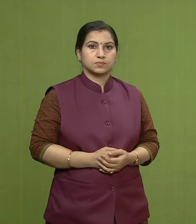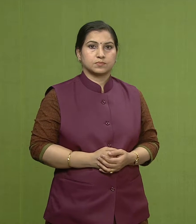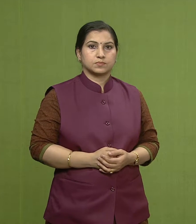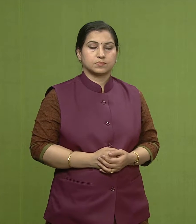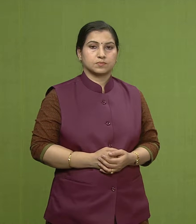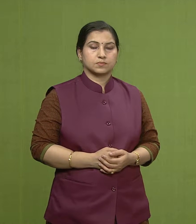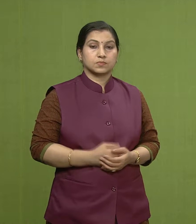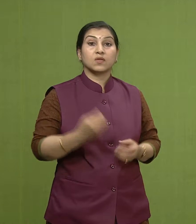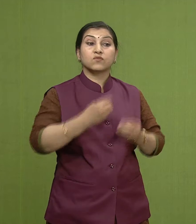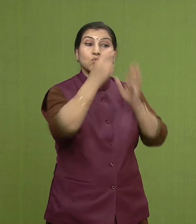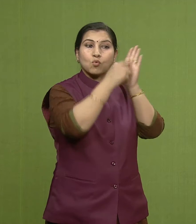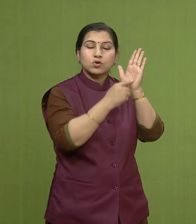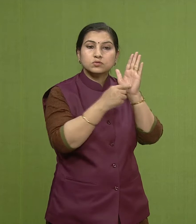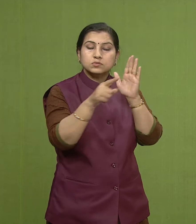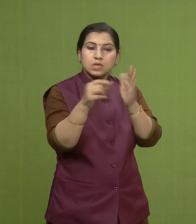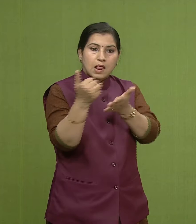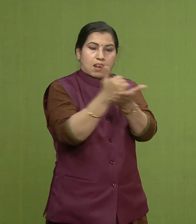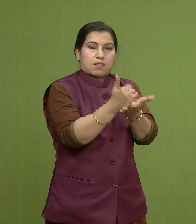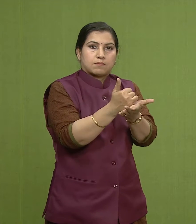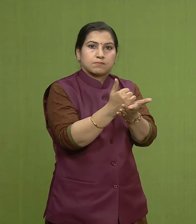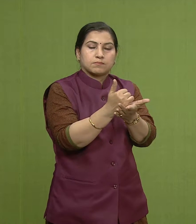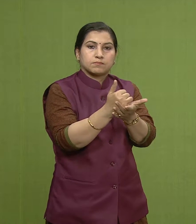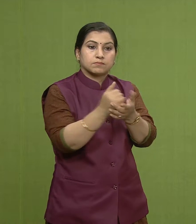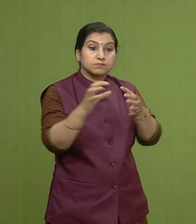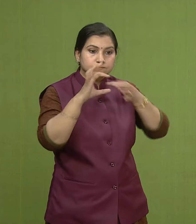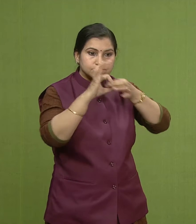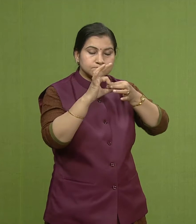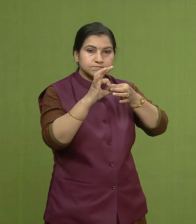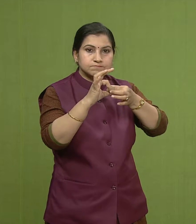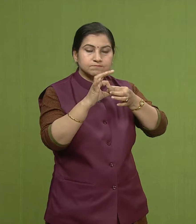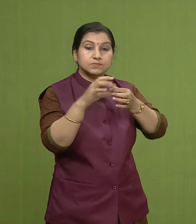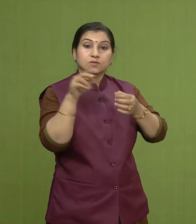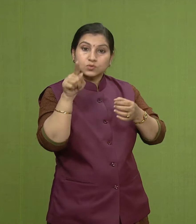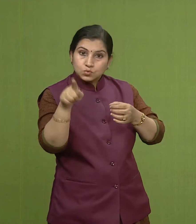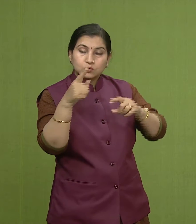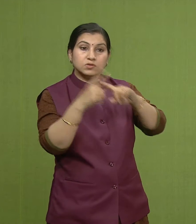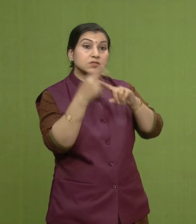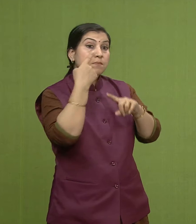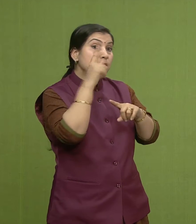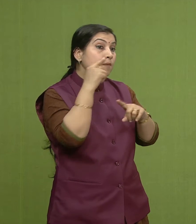Few points would help develop a closer bond between you and your parents.